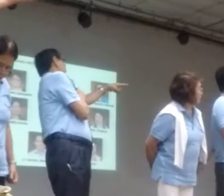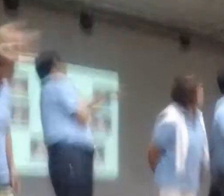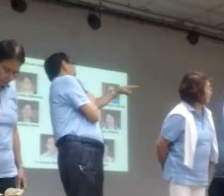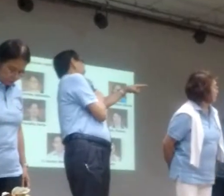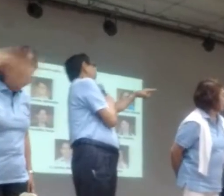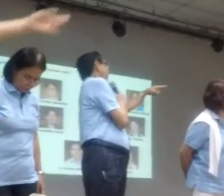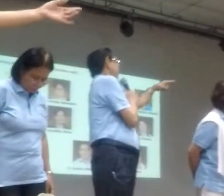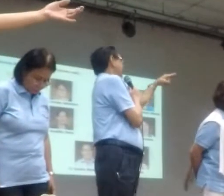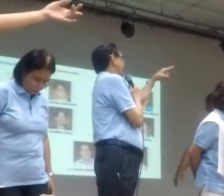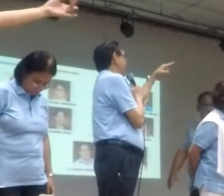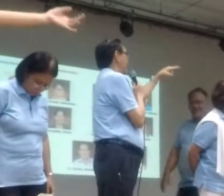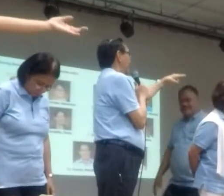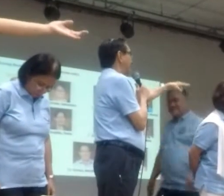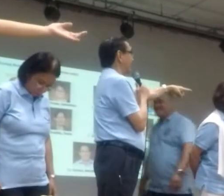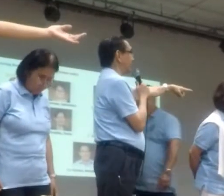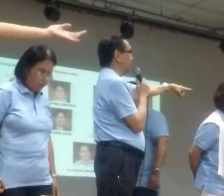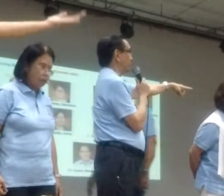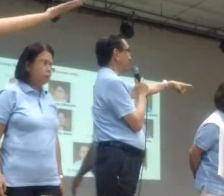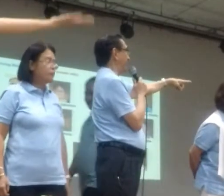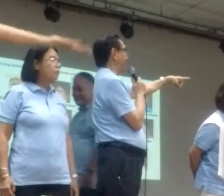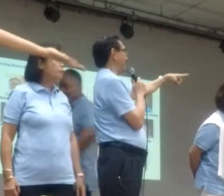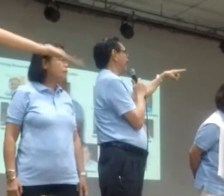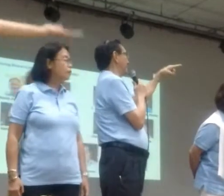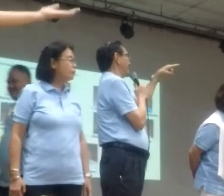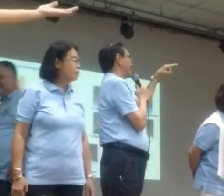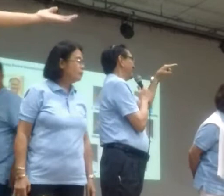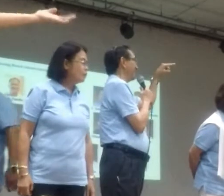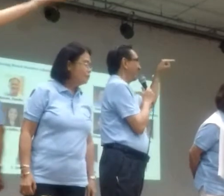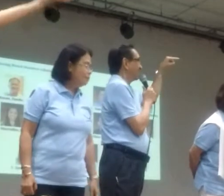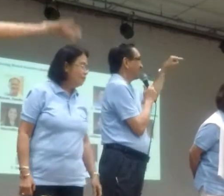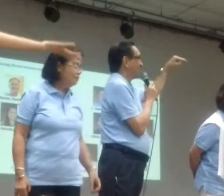then Mayer, then Jubilin,